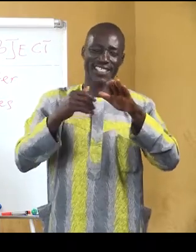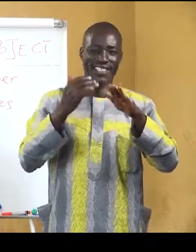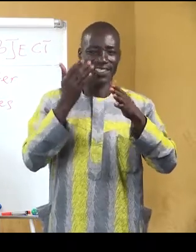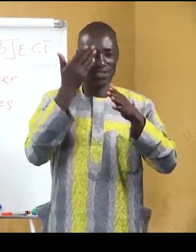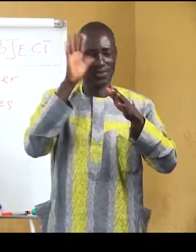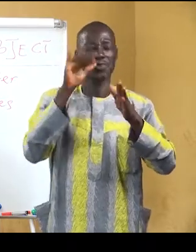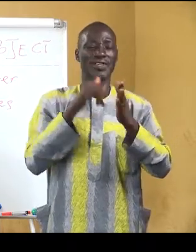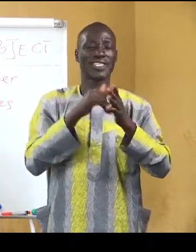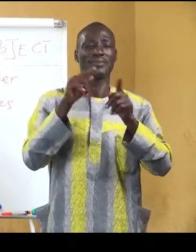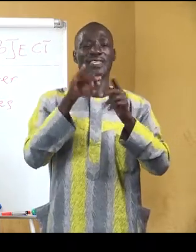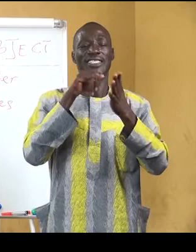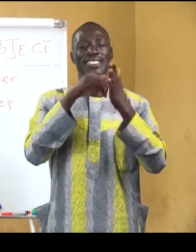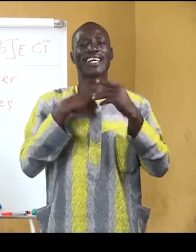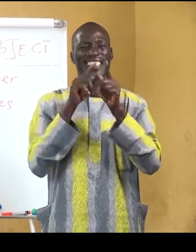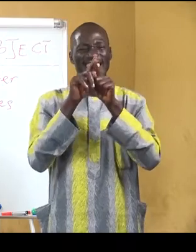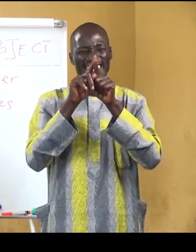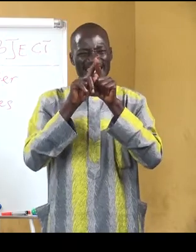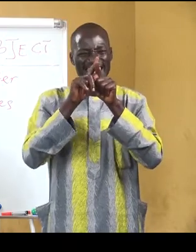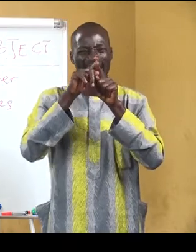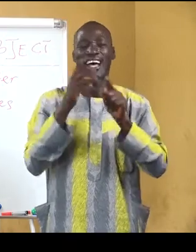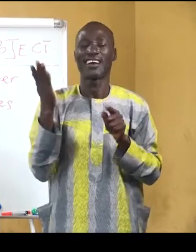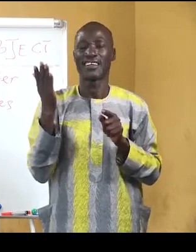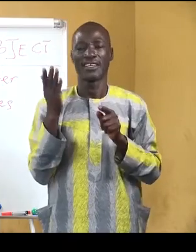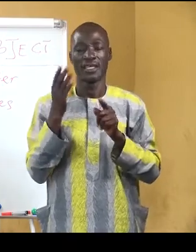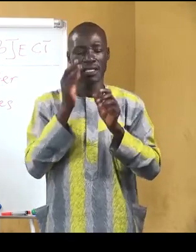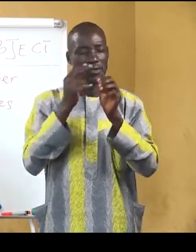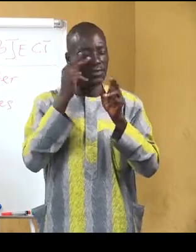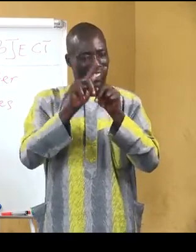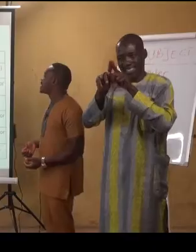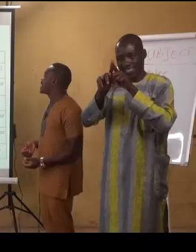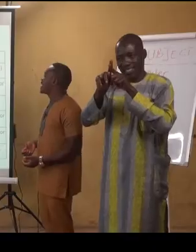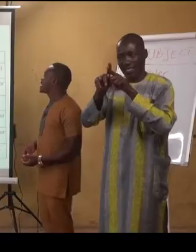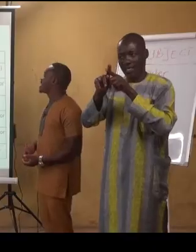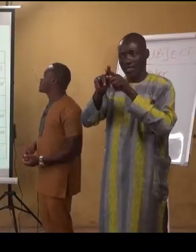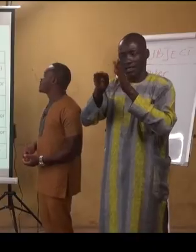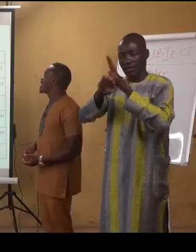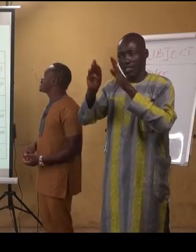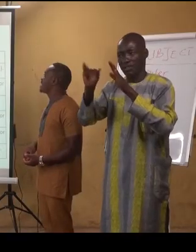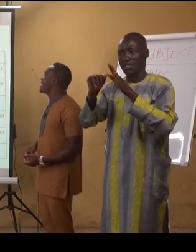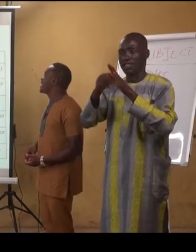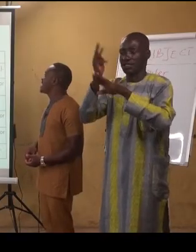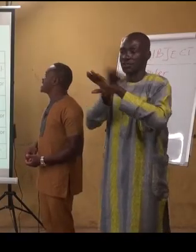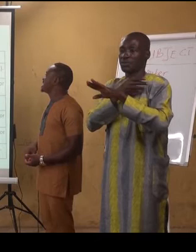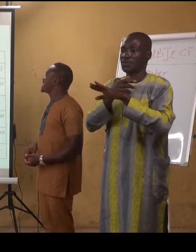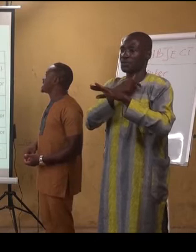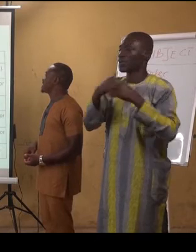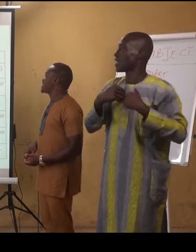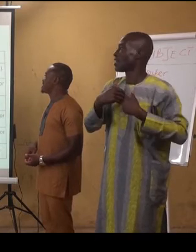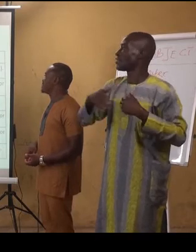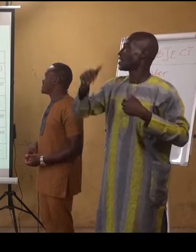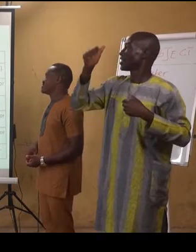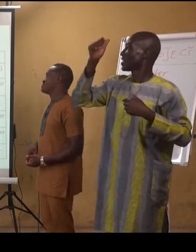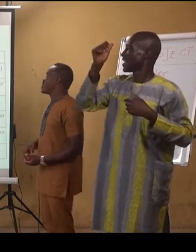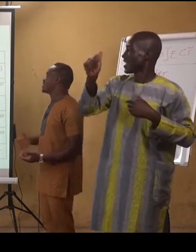as multiplication. Rather, it knows what? The asterisk signs for multiplication. Example, we have A